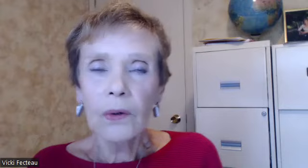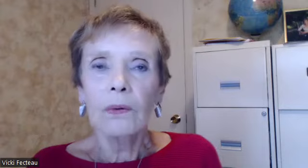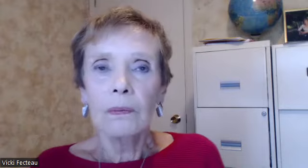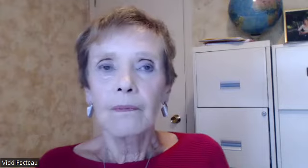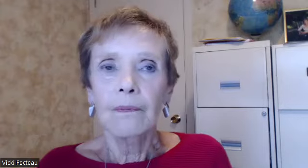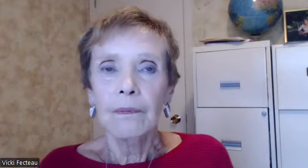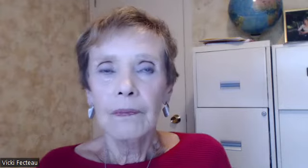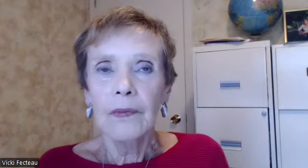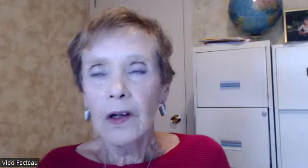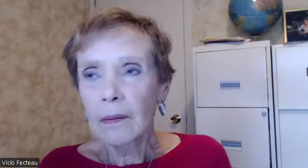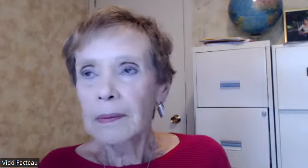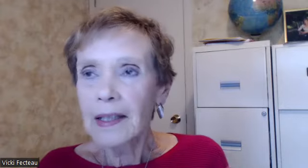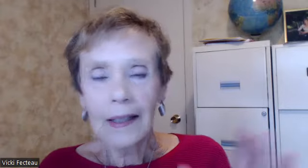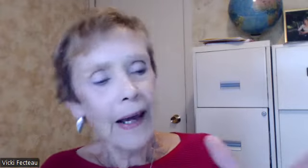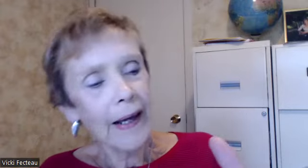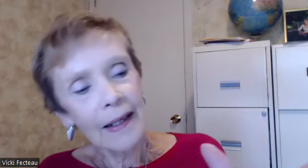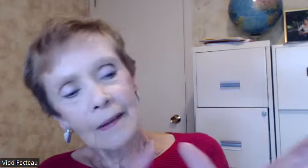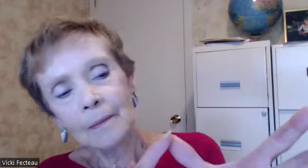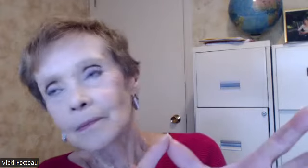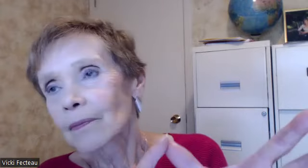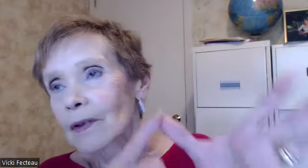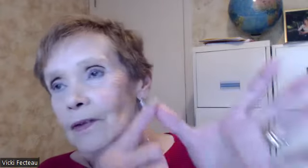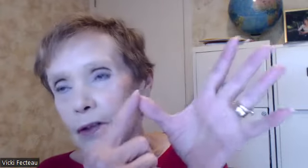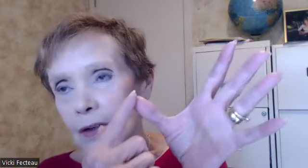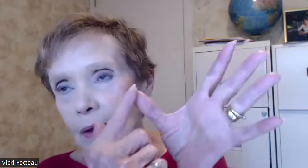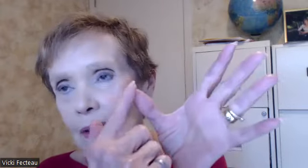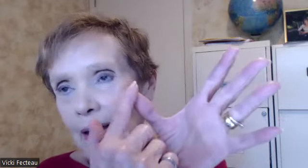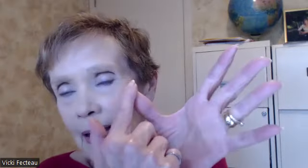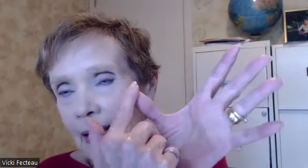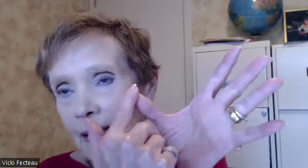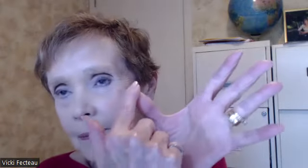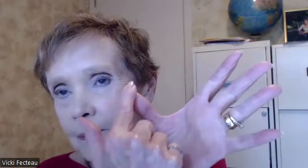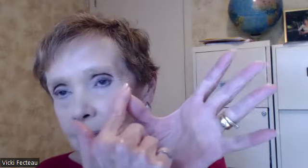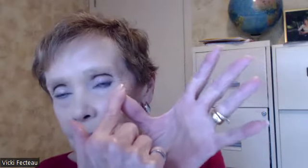So starting in the beginning, A, first vowel, A,